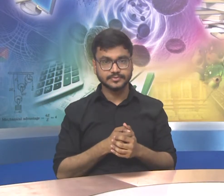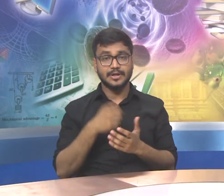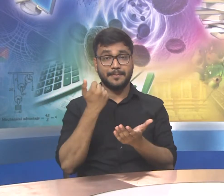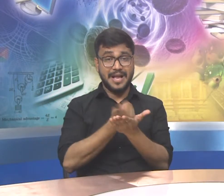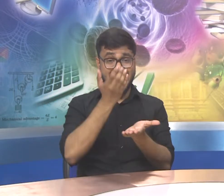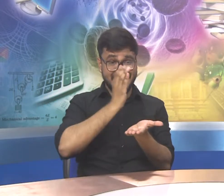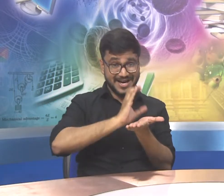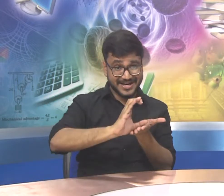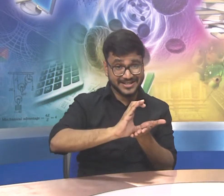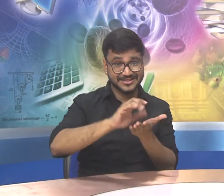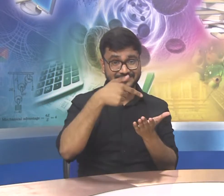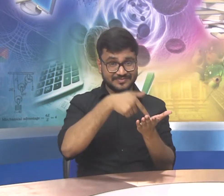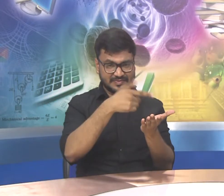Accepting deposits.